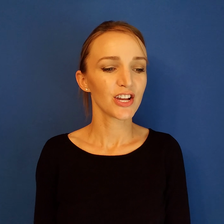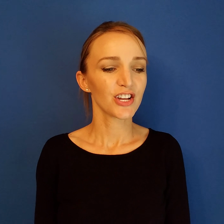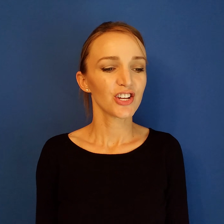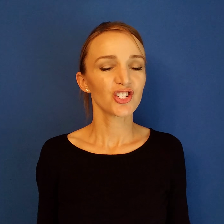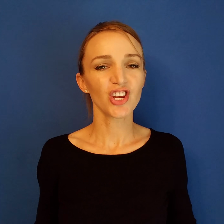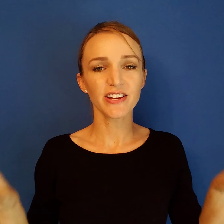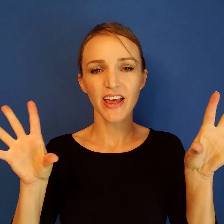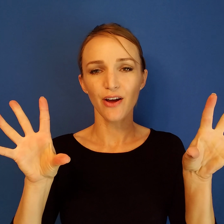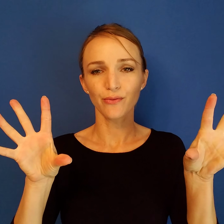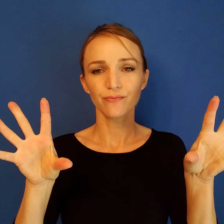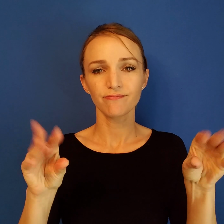Shut down.